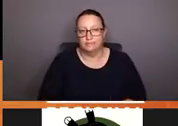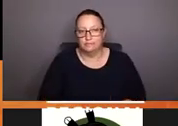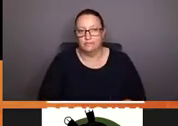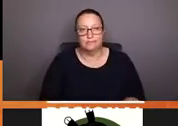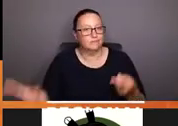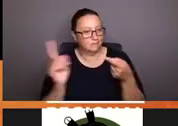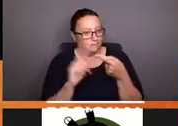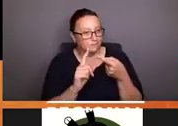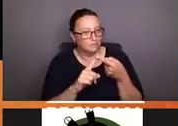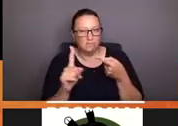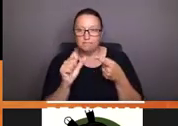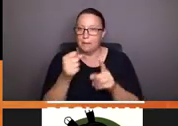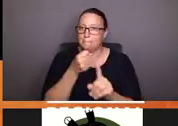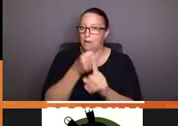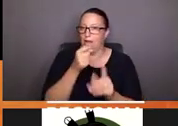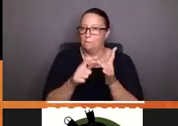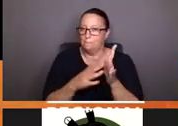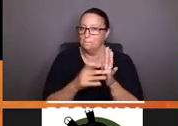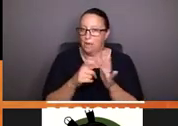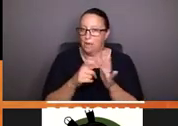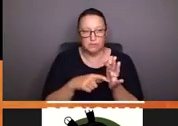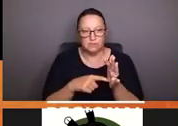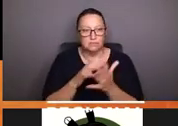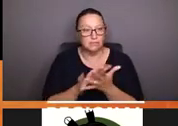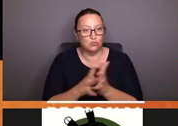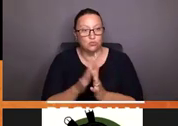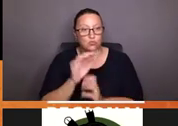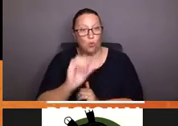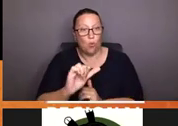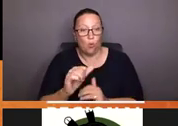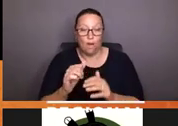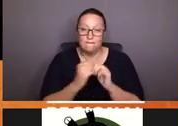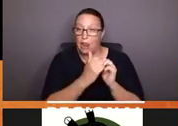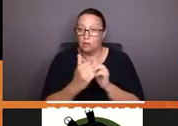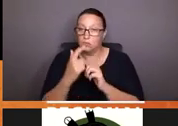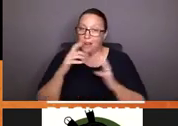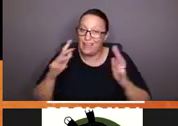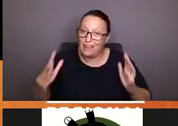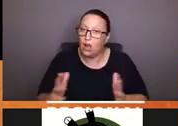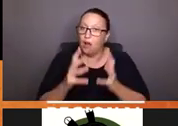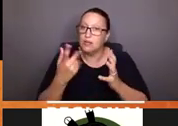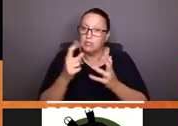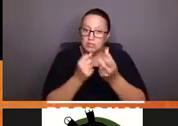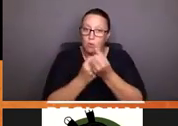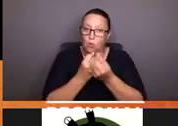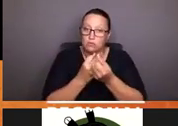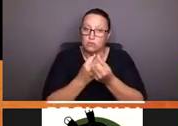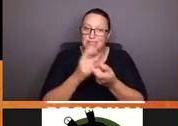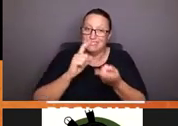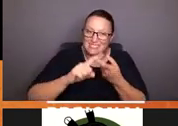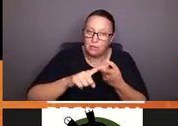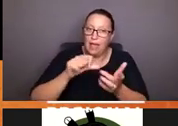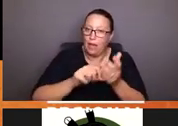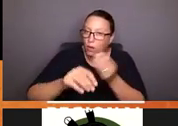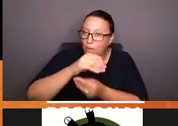Criterion 1, impact, asks you to talk about how your fellowship will encourage and support sustainable economic, cultural,